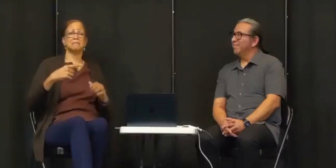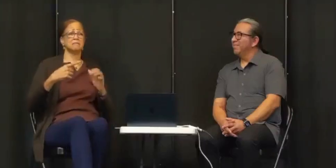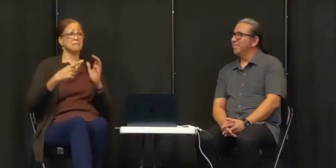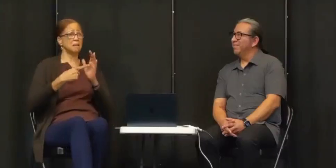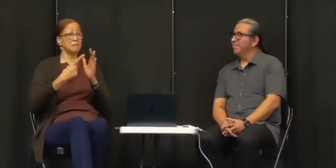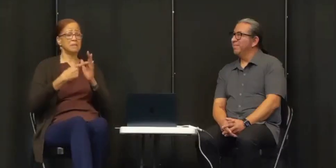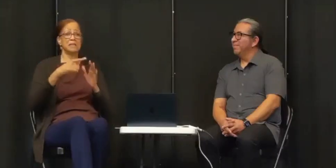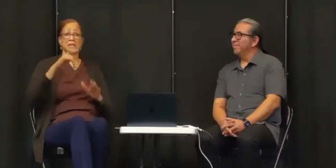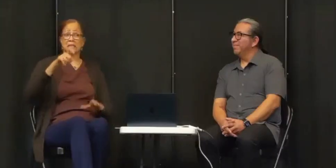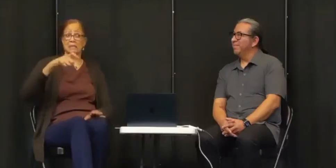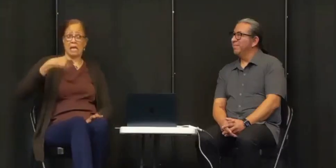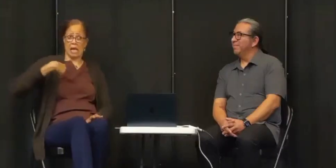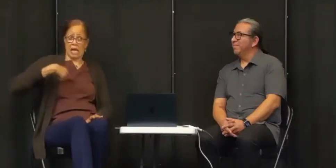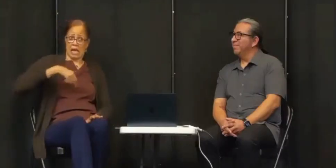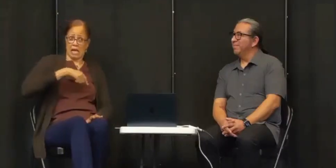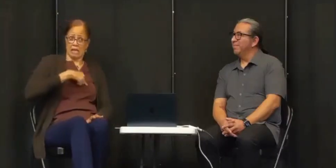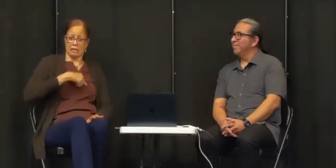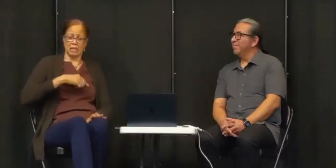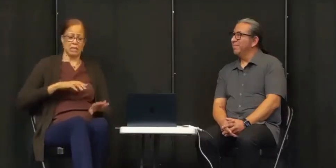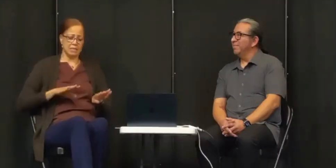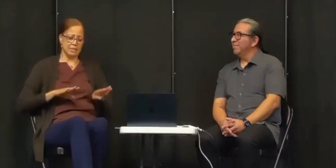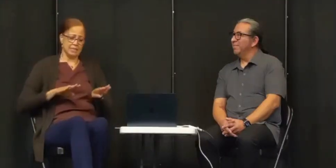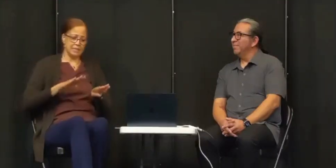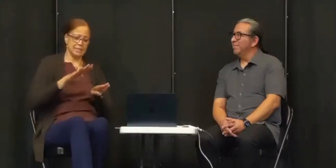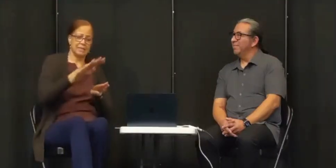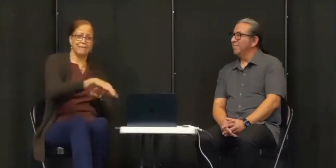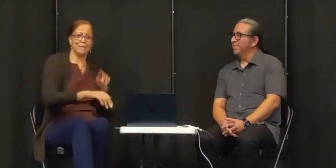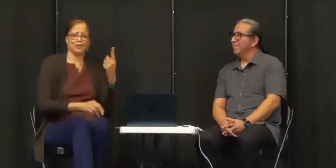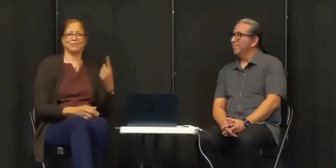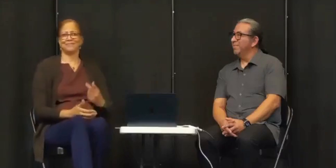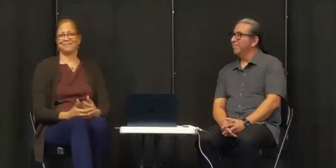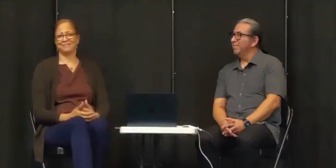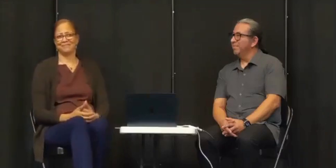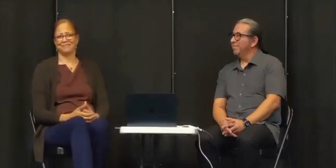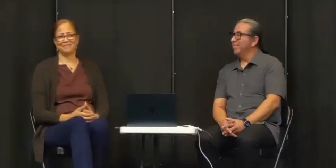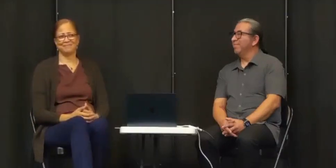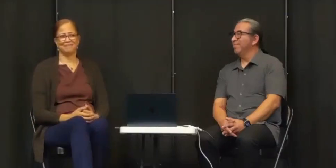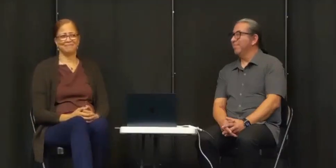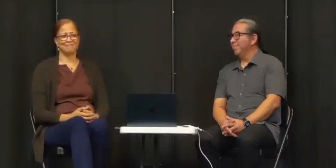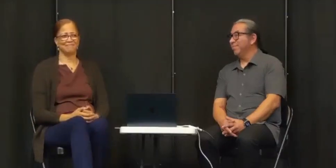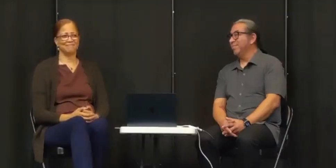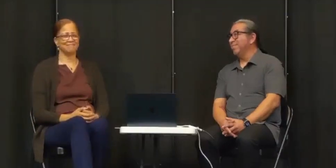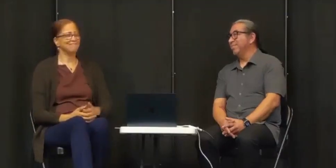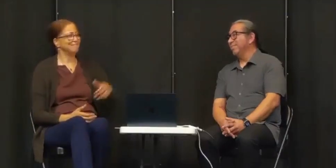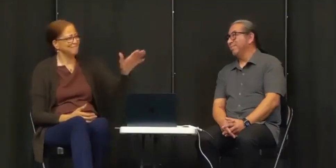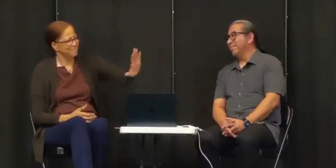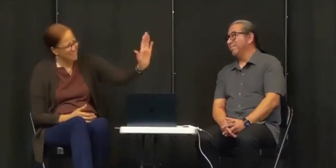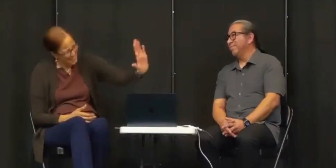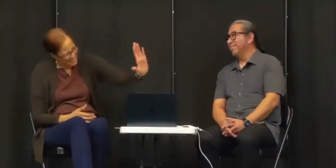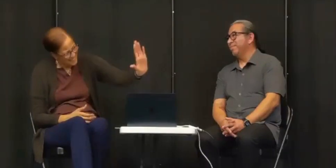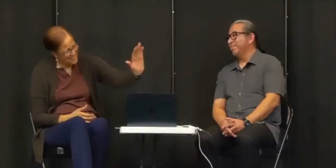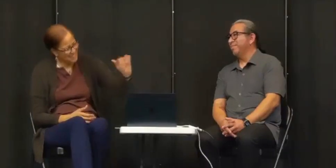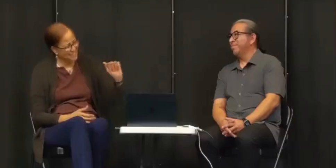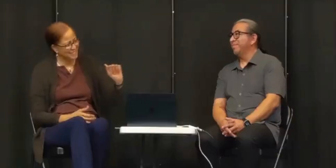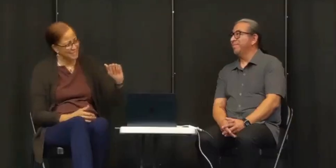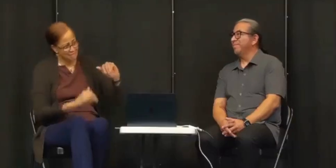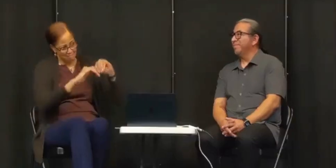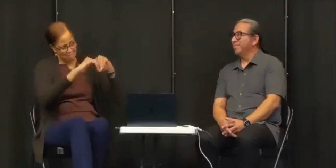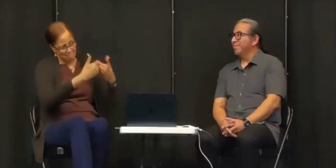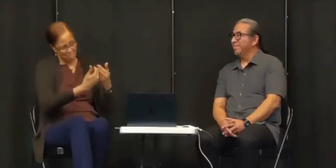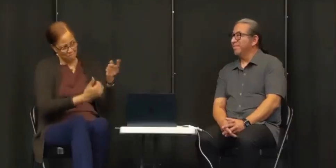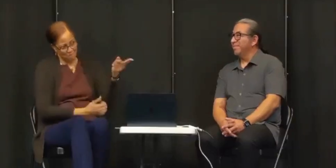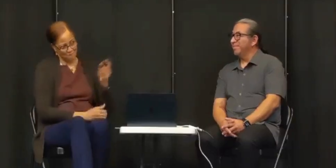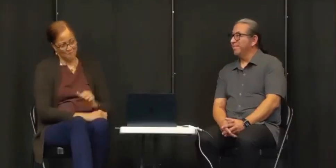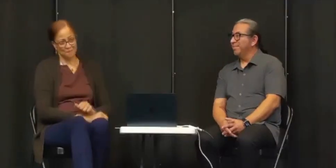gonna do anything either. That's not the way. So we need to take the first step. We need to be willing to